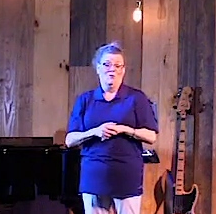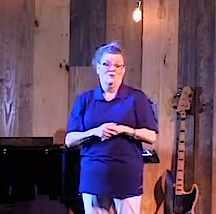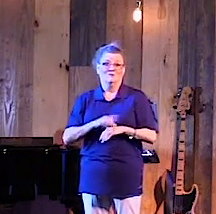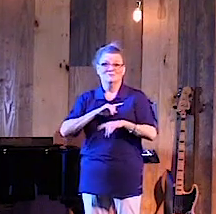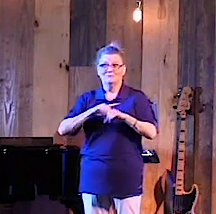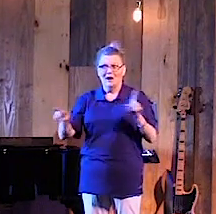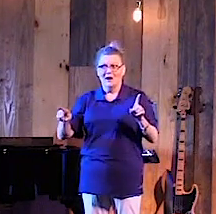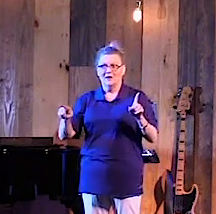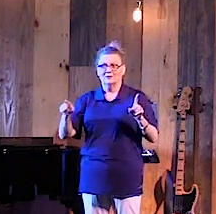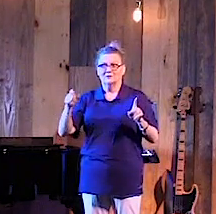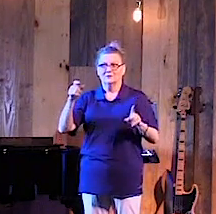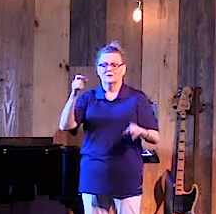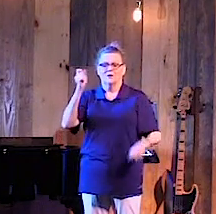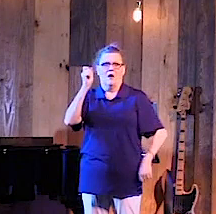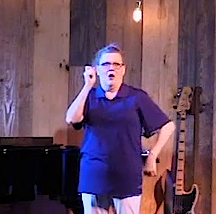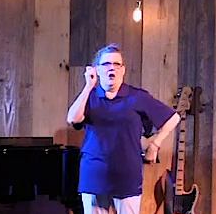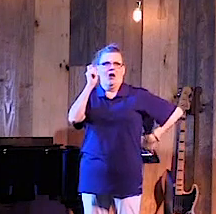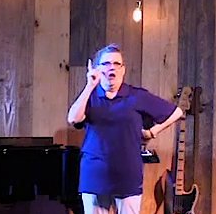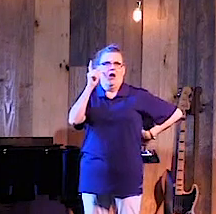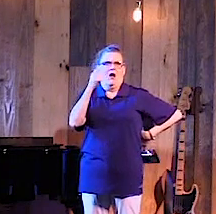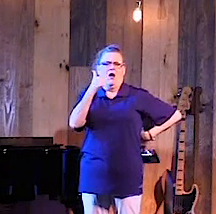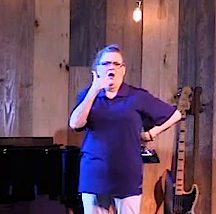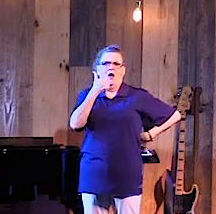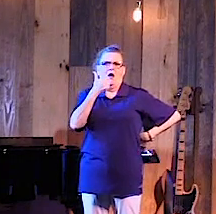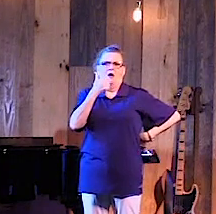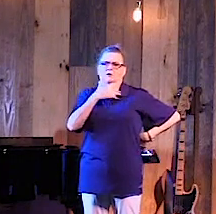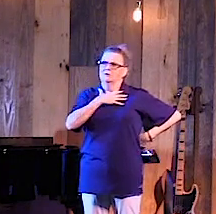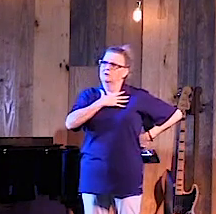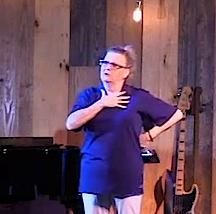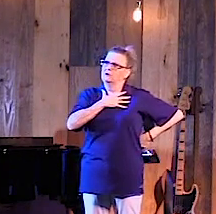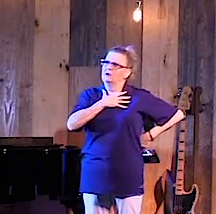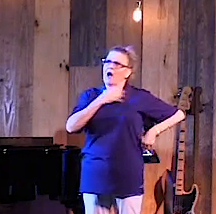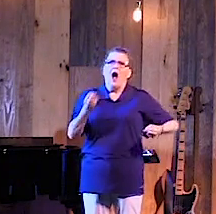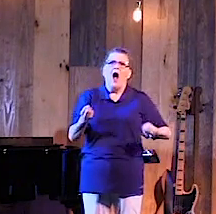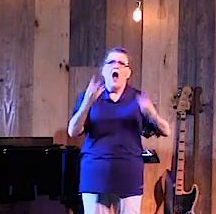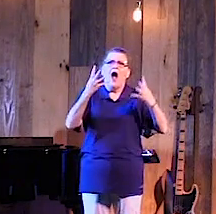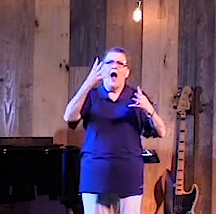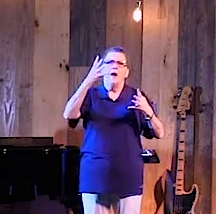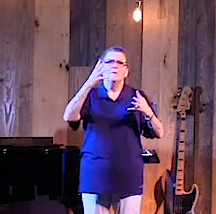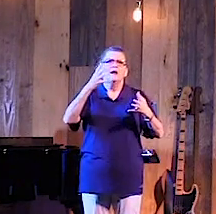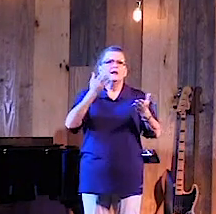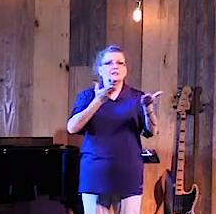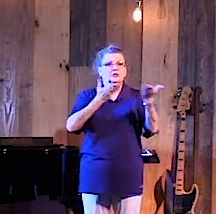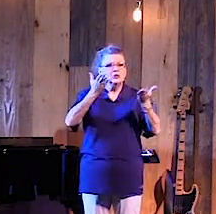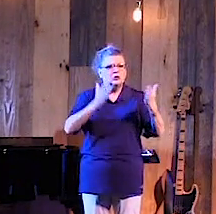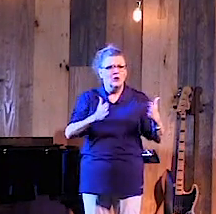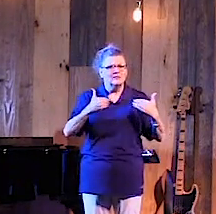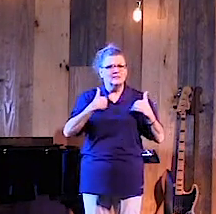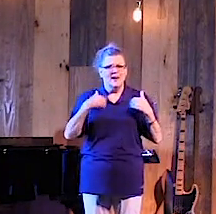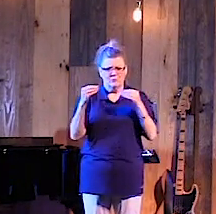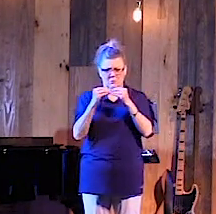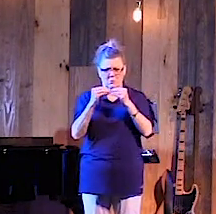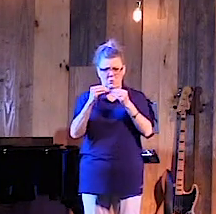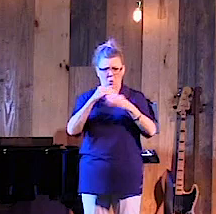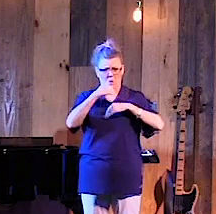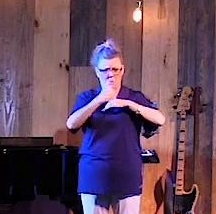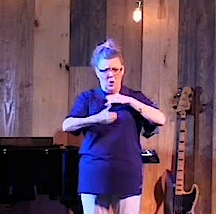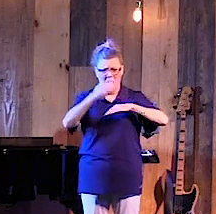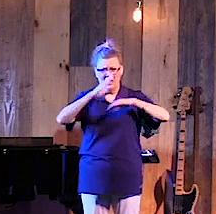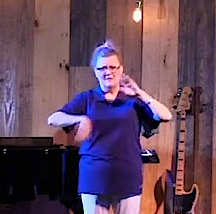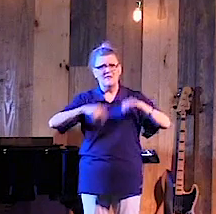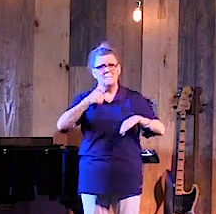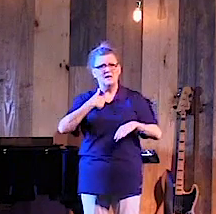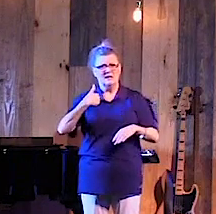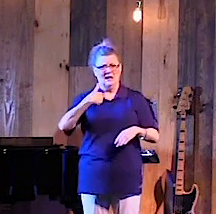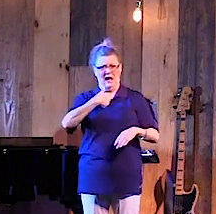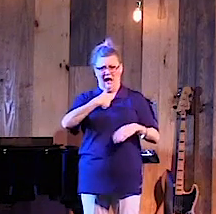his senses, he said, 'How many of my father's hired men have more than enough bread? But I am dying here of